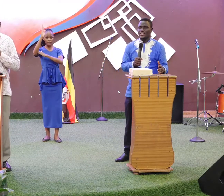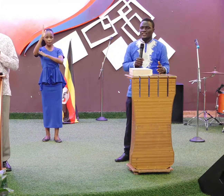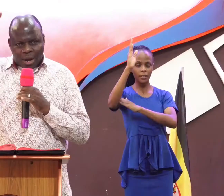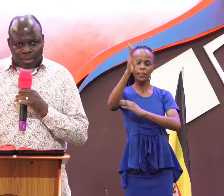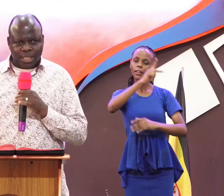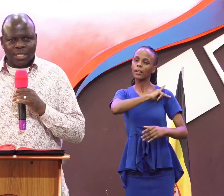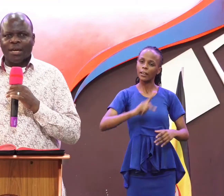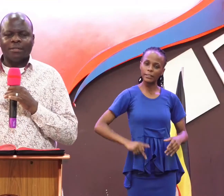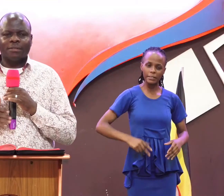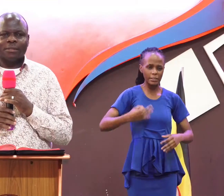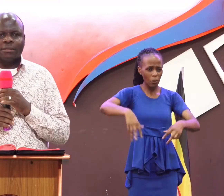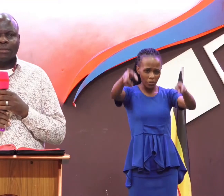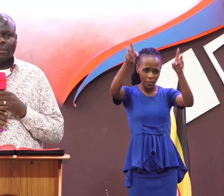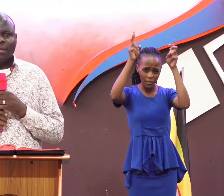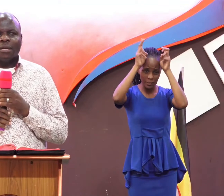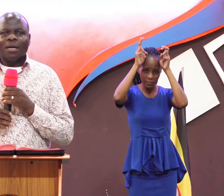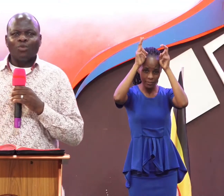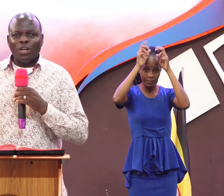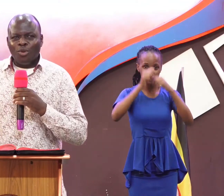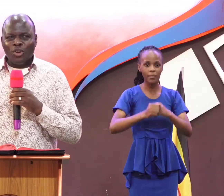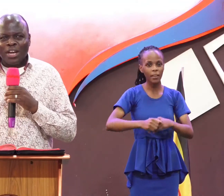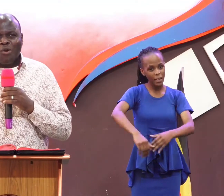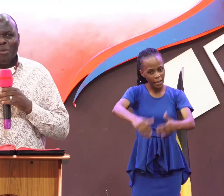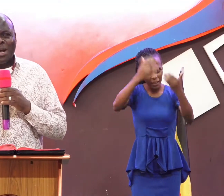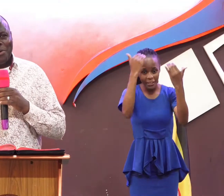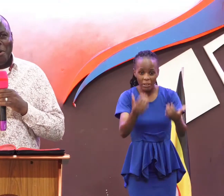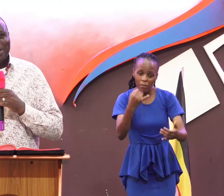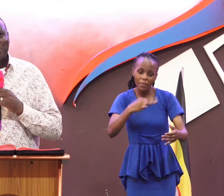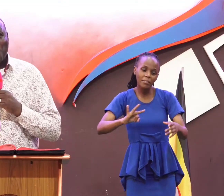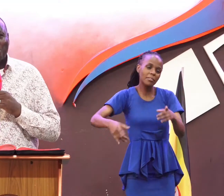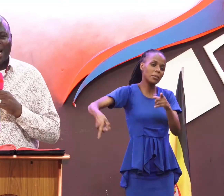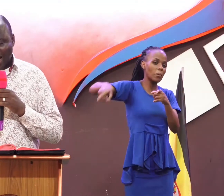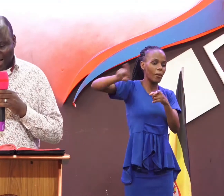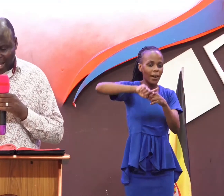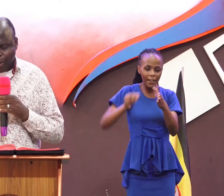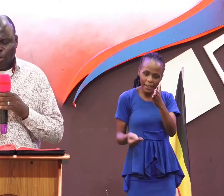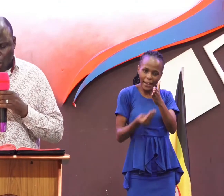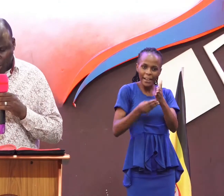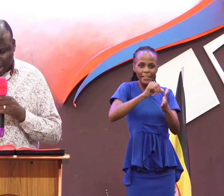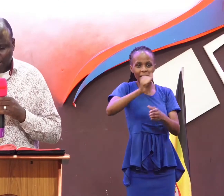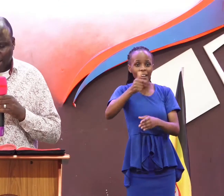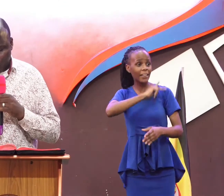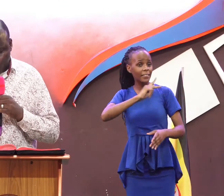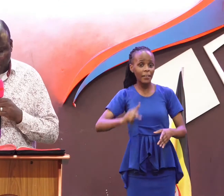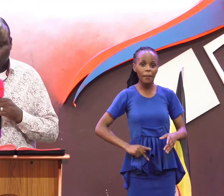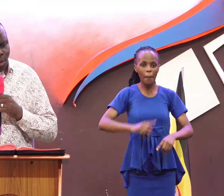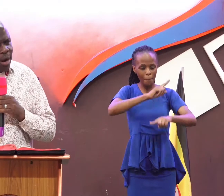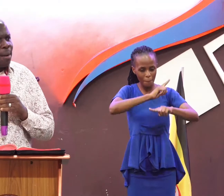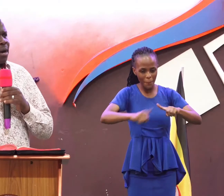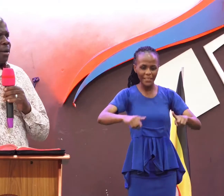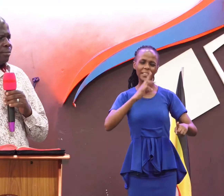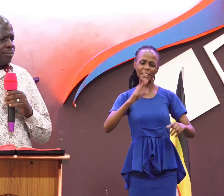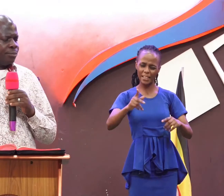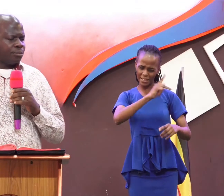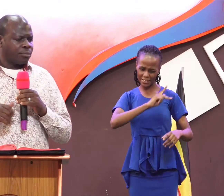God. N'obwakabaka bwa Satan. And the kingdom of the devil. Katugwe n'oyongerawo obulala gw'omanyi gy'obujja. Naye waliwo obwakabaka obulwanyisa